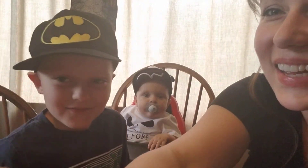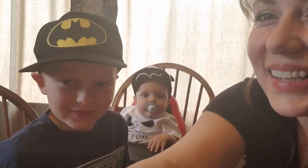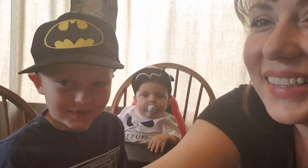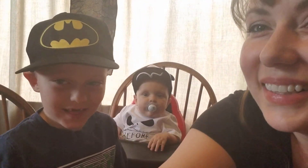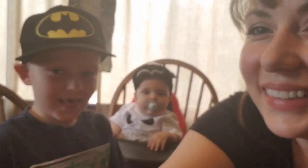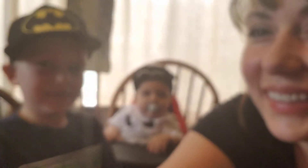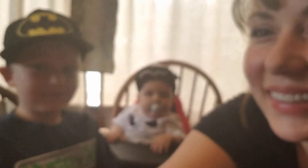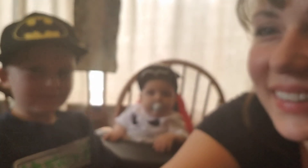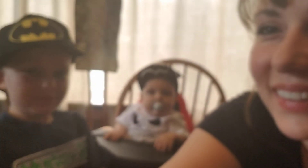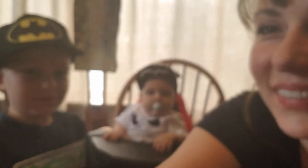Oh.